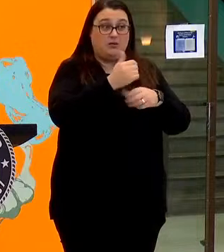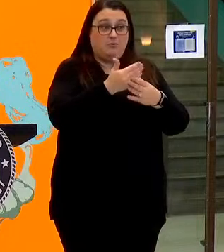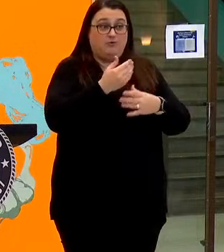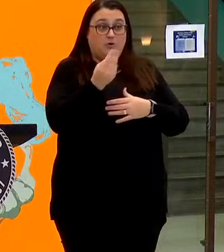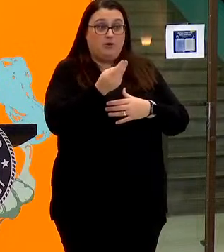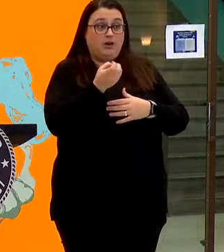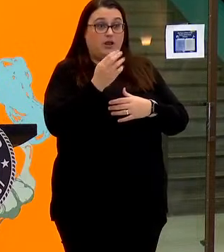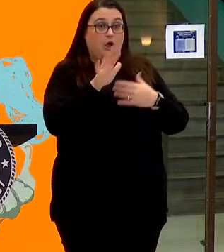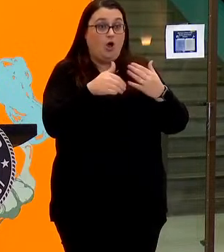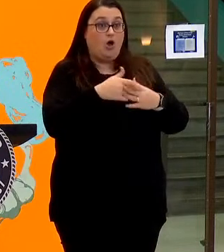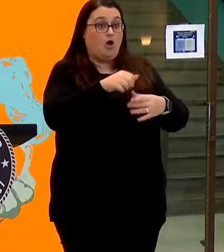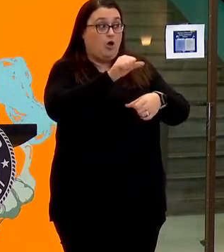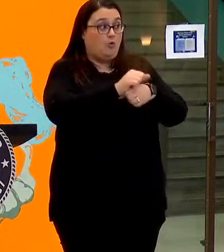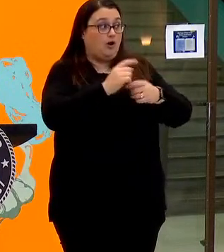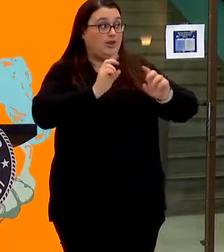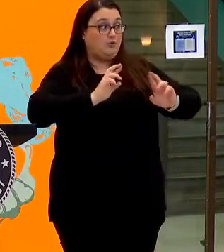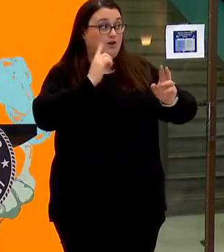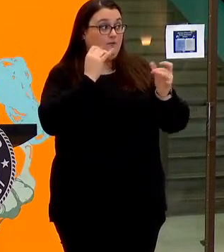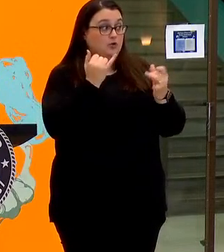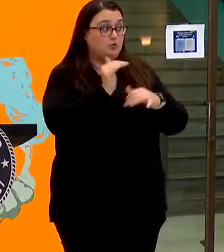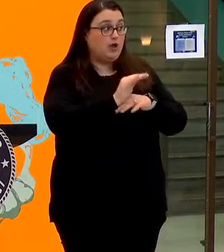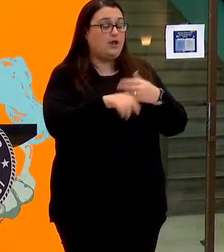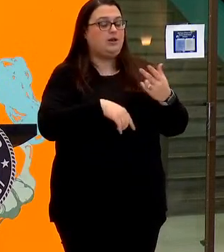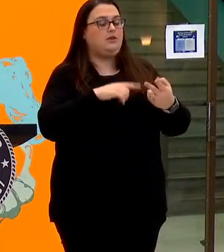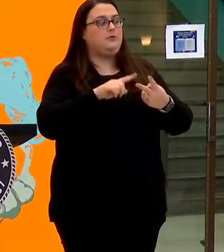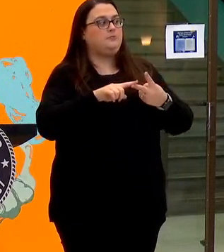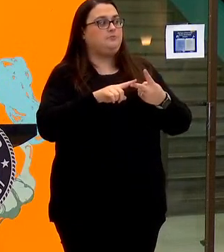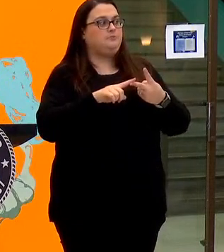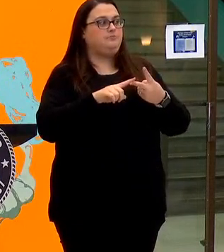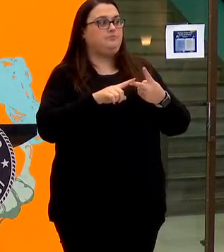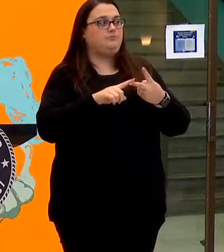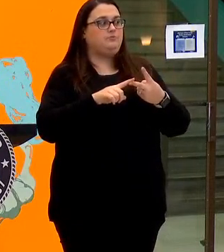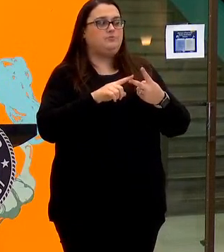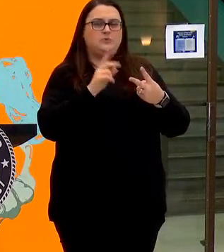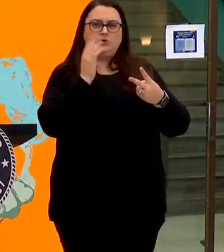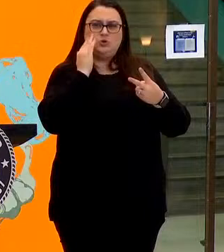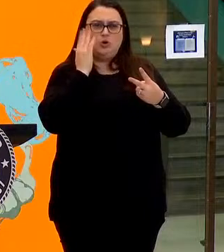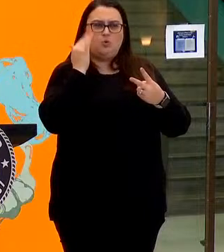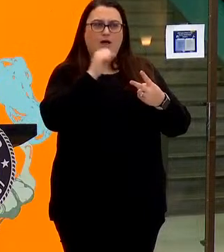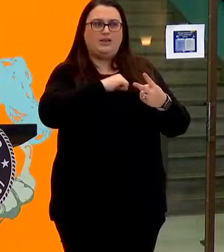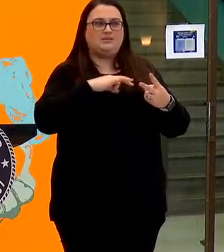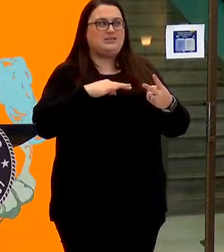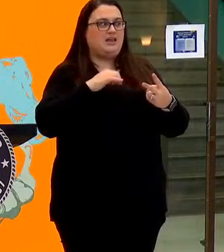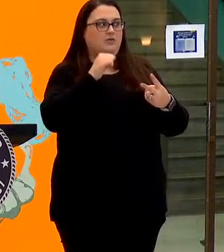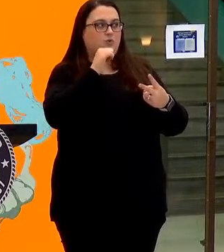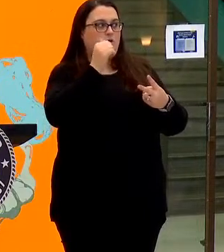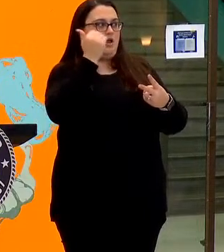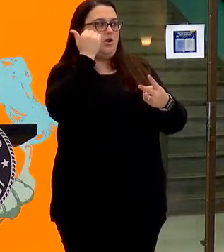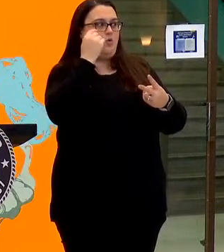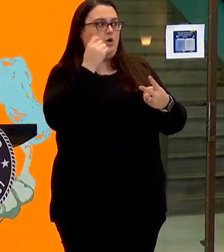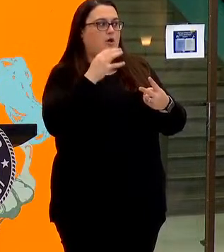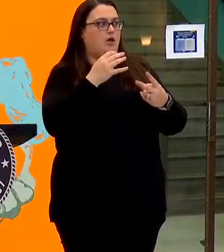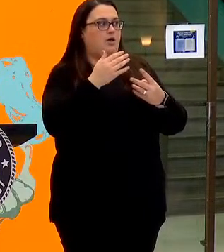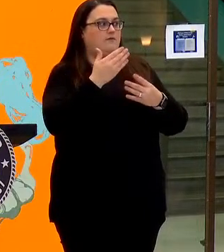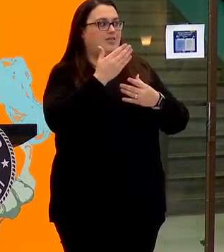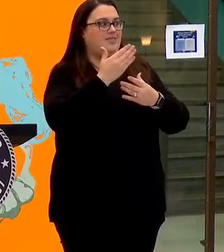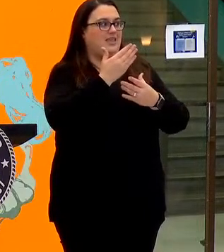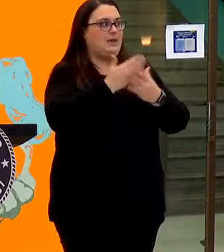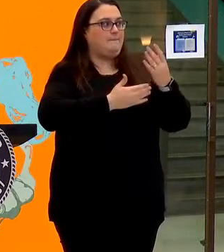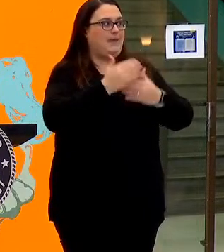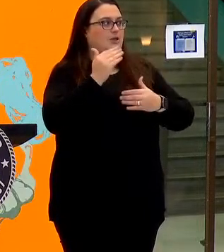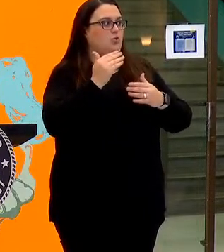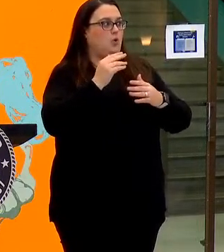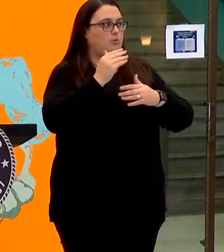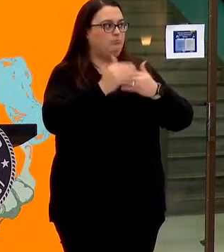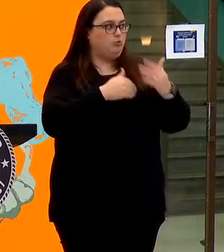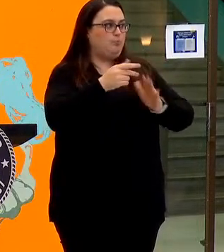they all working for tonight's storm? And then 2, did you find out why staff were not aware of the manual procedure to go